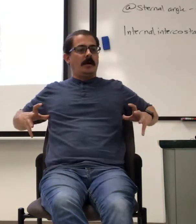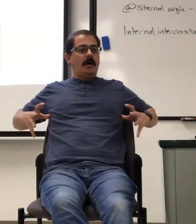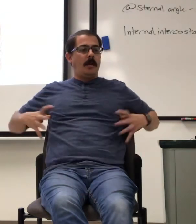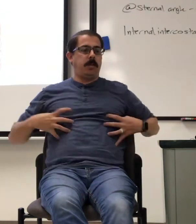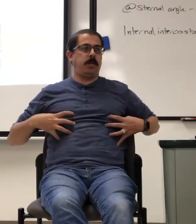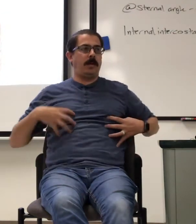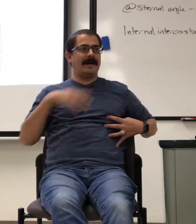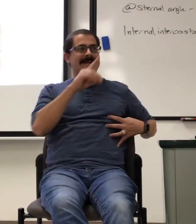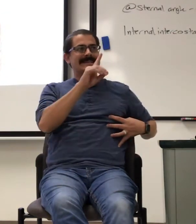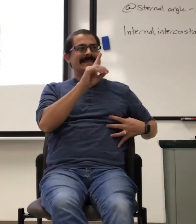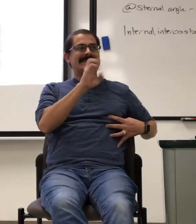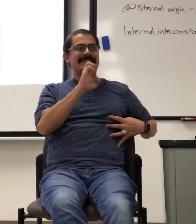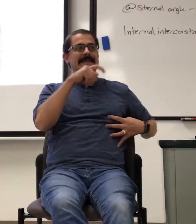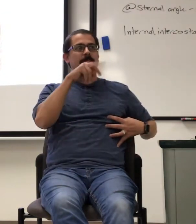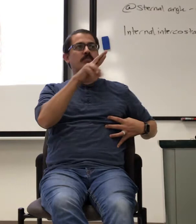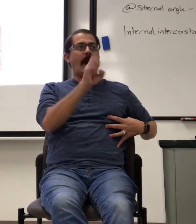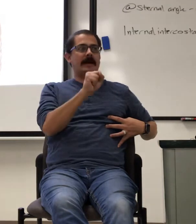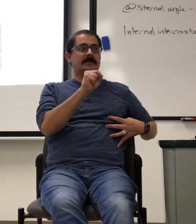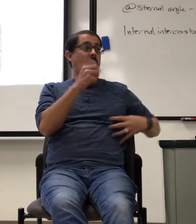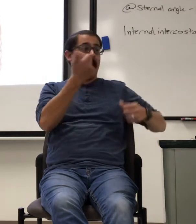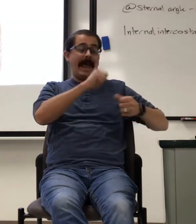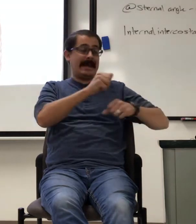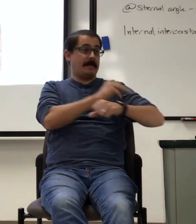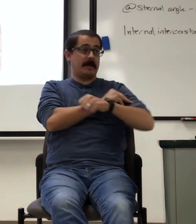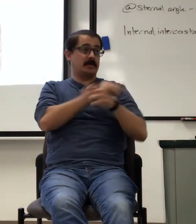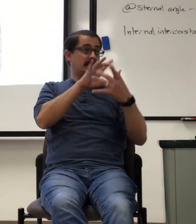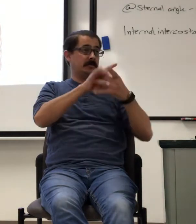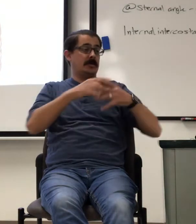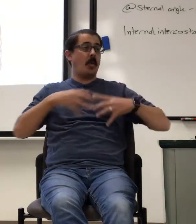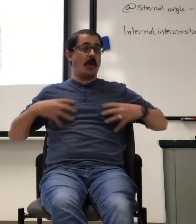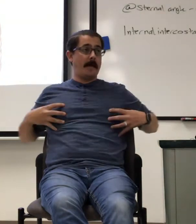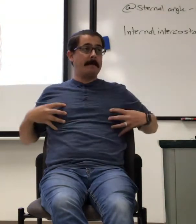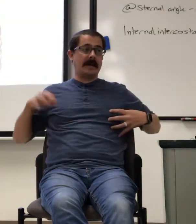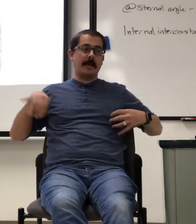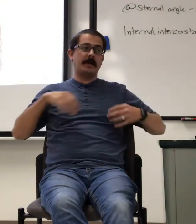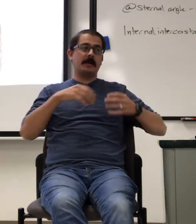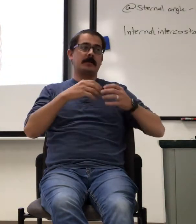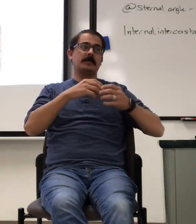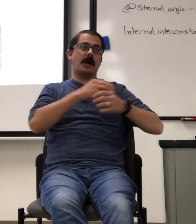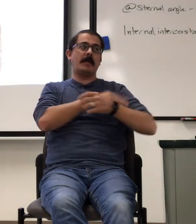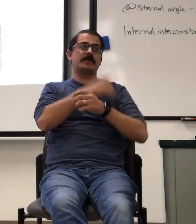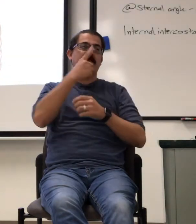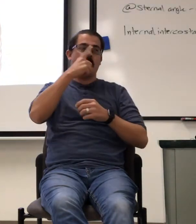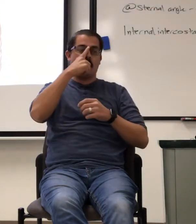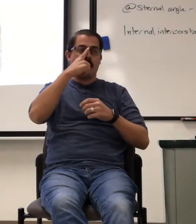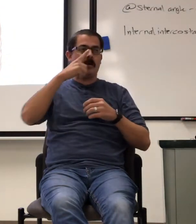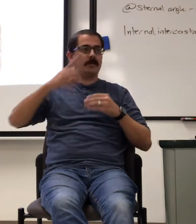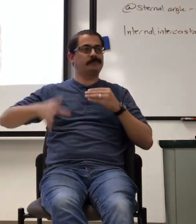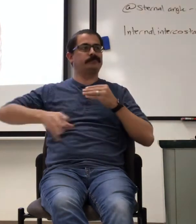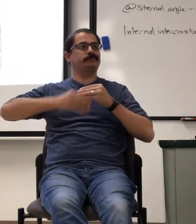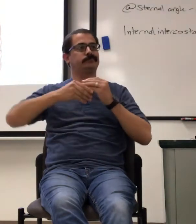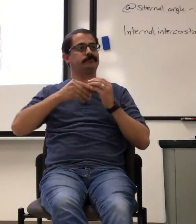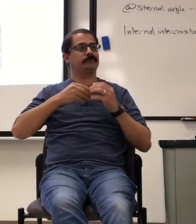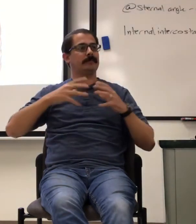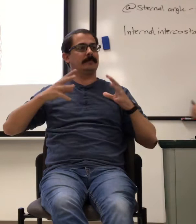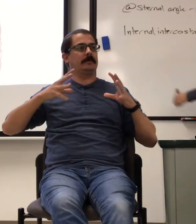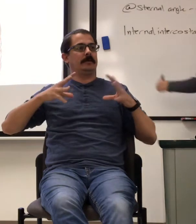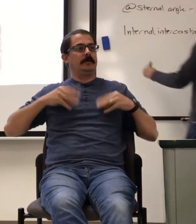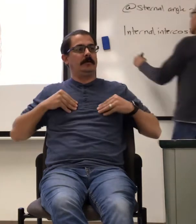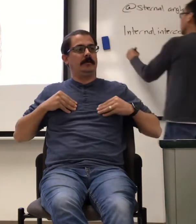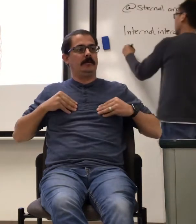Any muscle that has attachment to ribs can be considered a muscle of accessory inspiration.